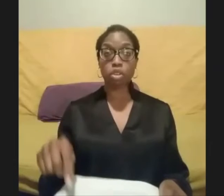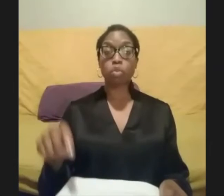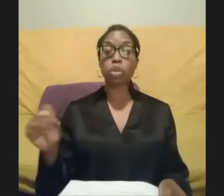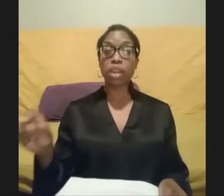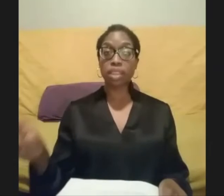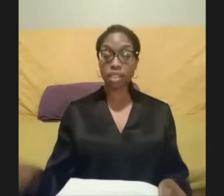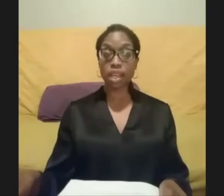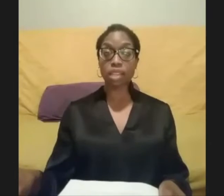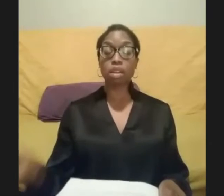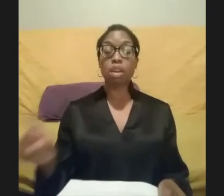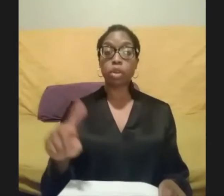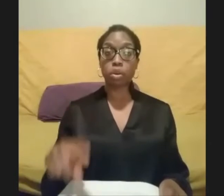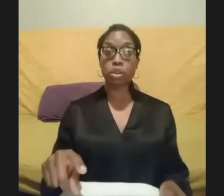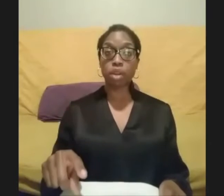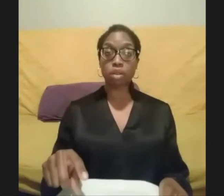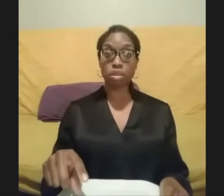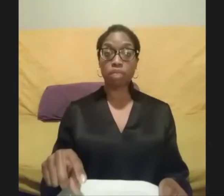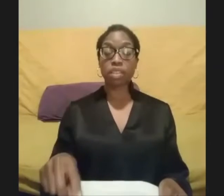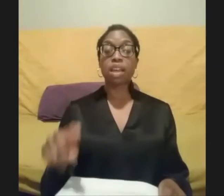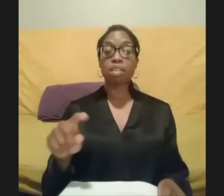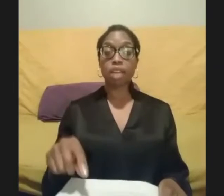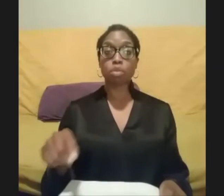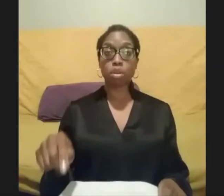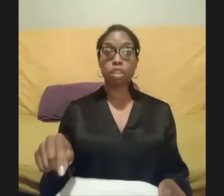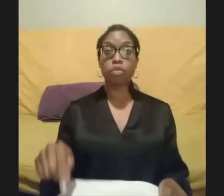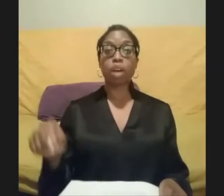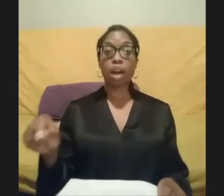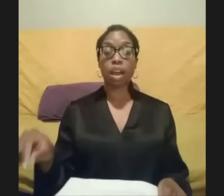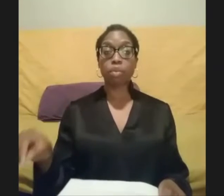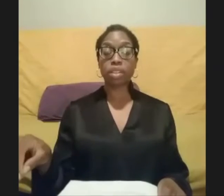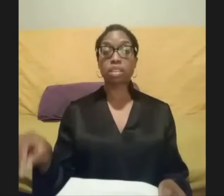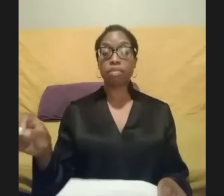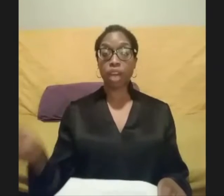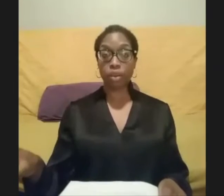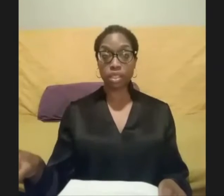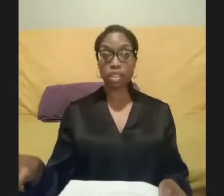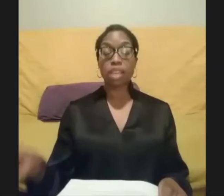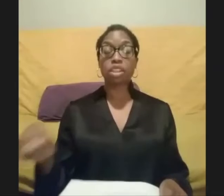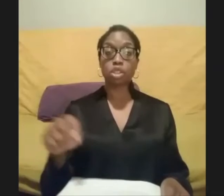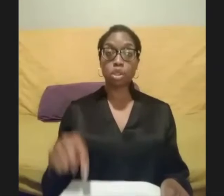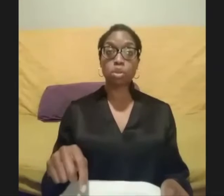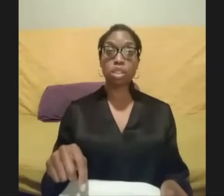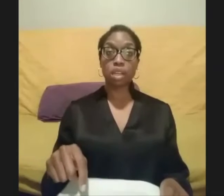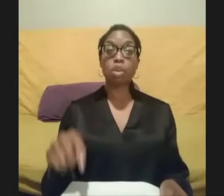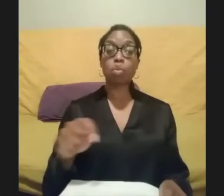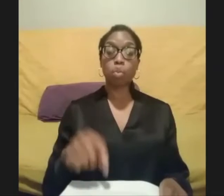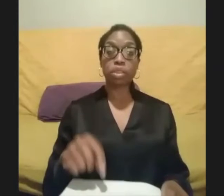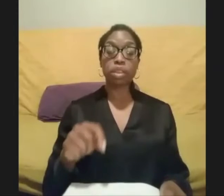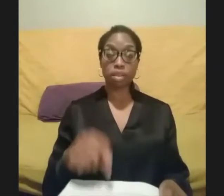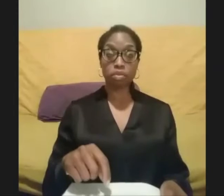when you get that test, when you go to your doctor's office, that's what they're looking for, a high risk virus that is associated with cancer